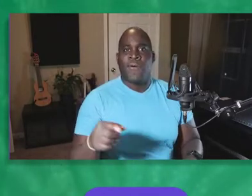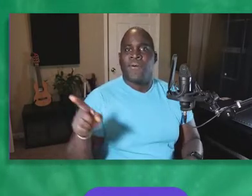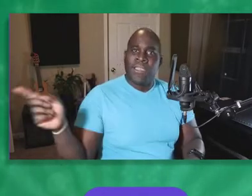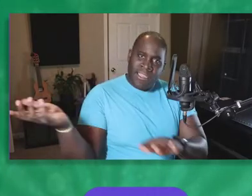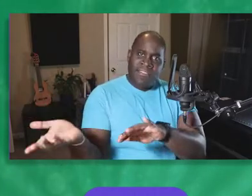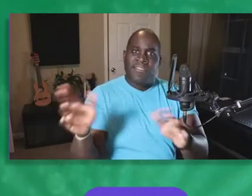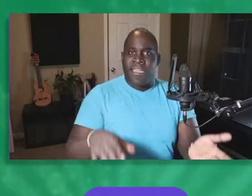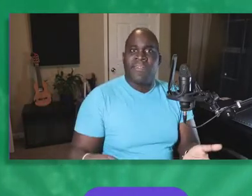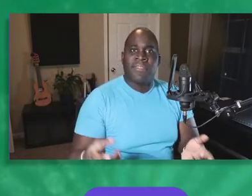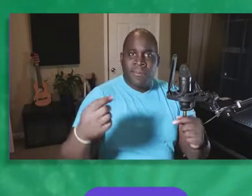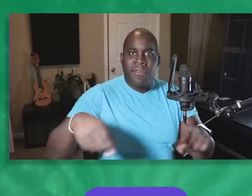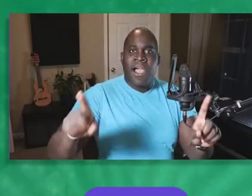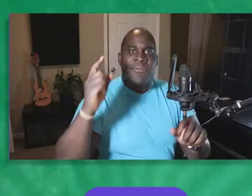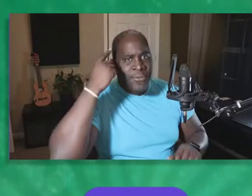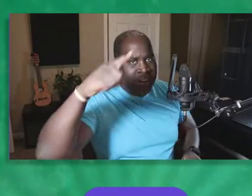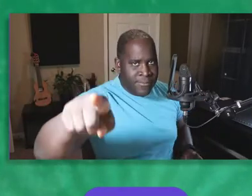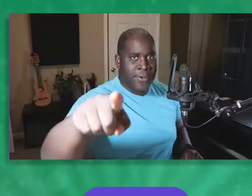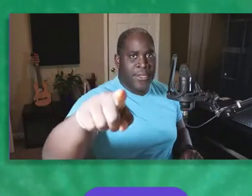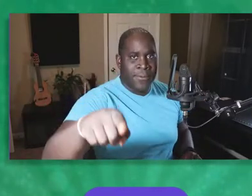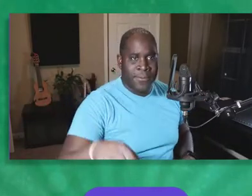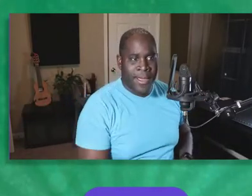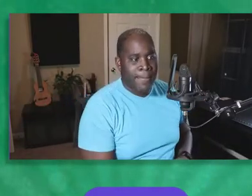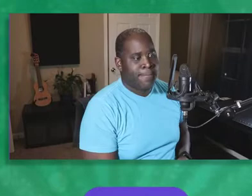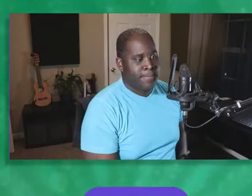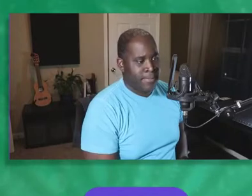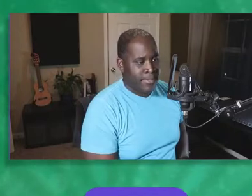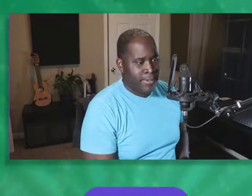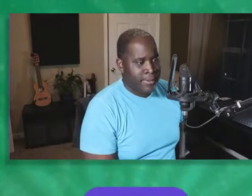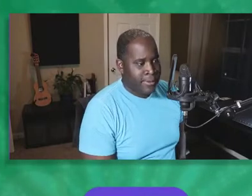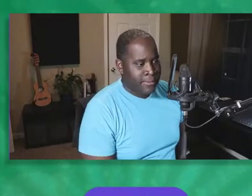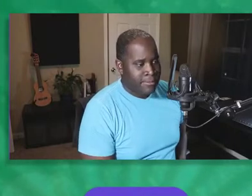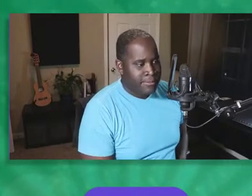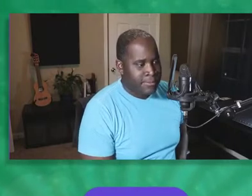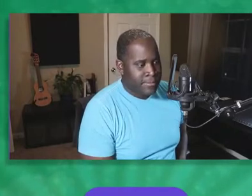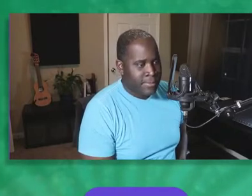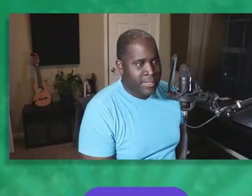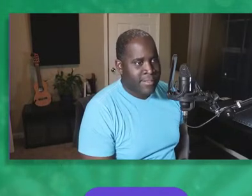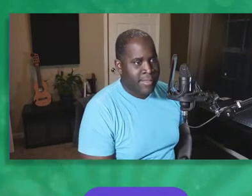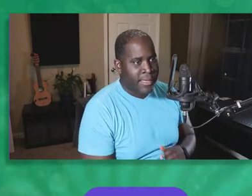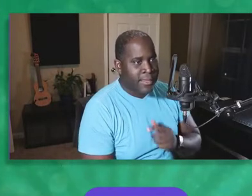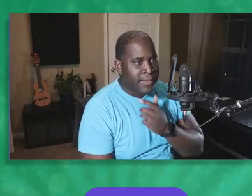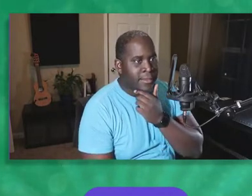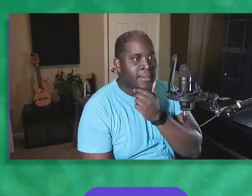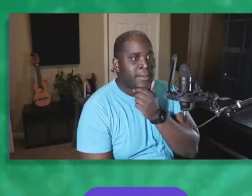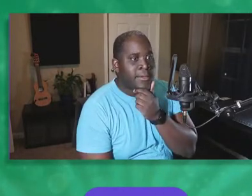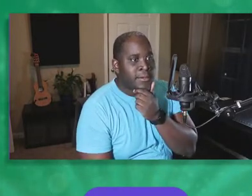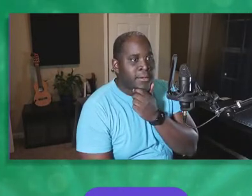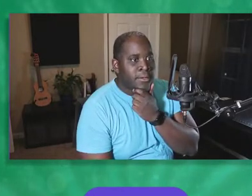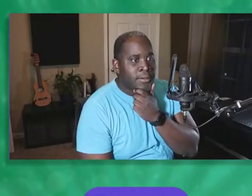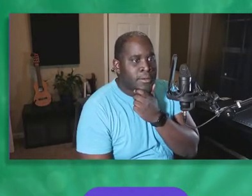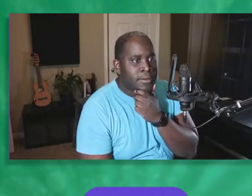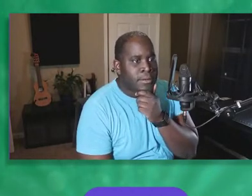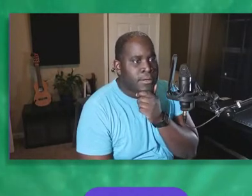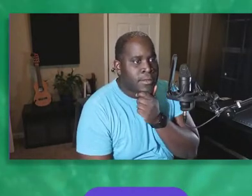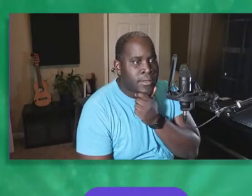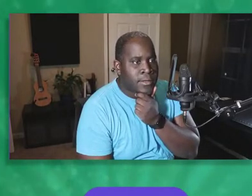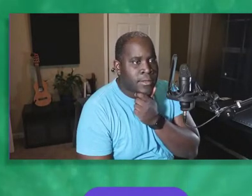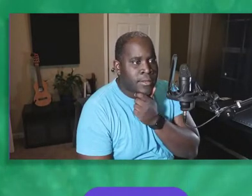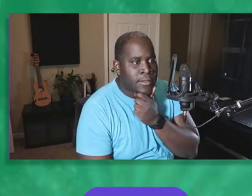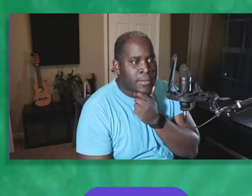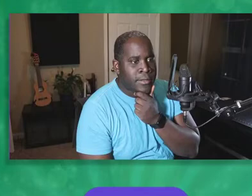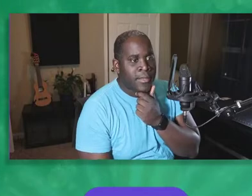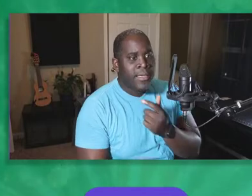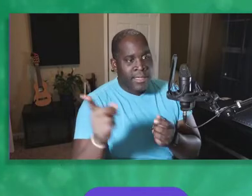So his death, opportunity for you, right? Let's his see. Death. Just.